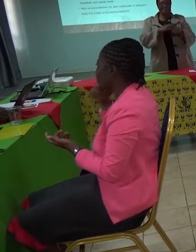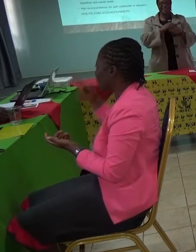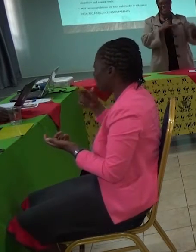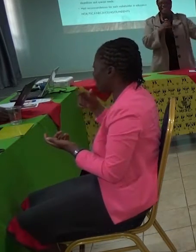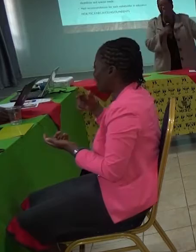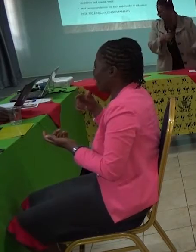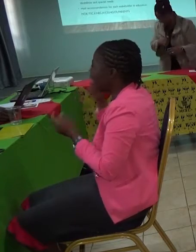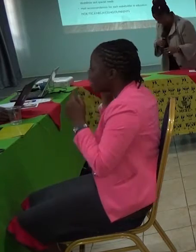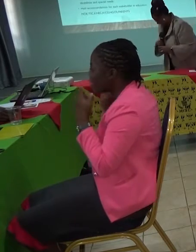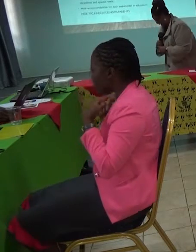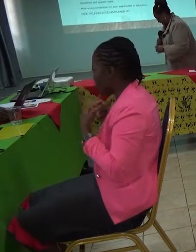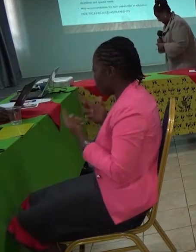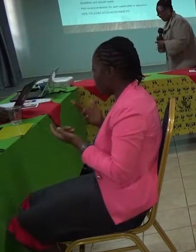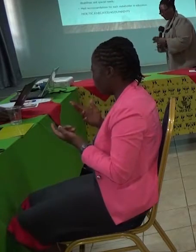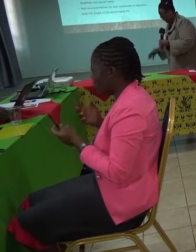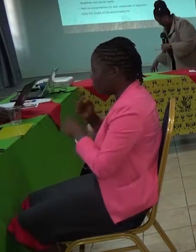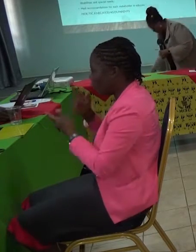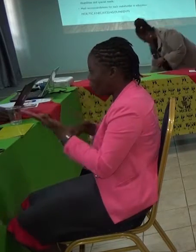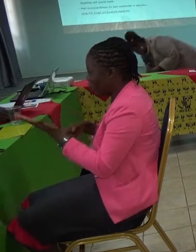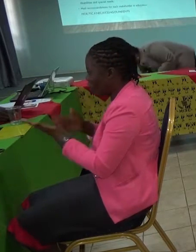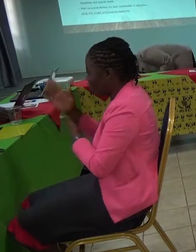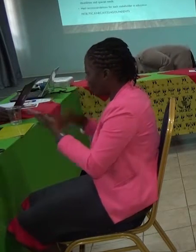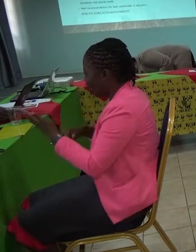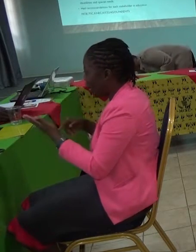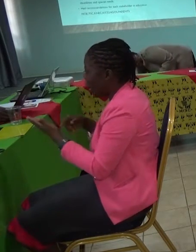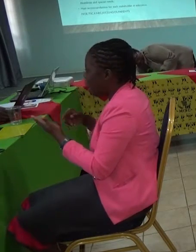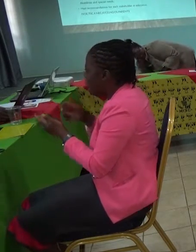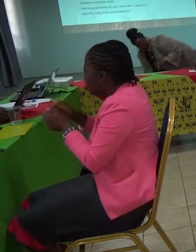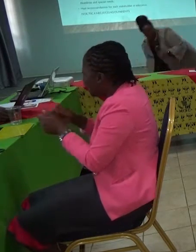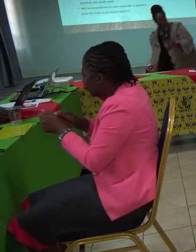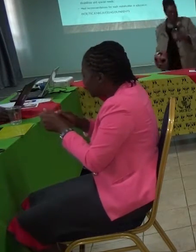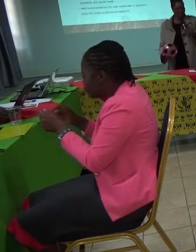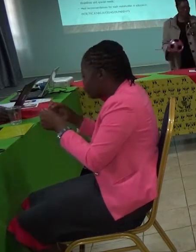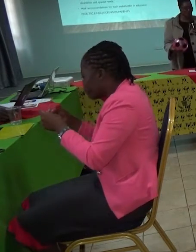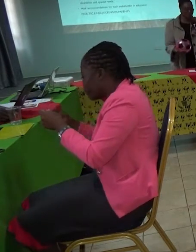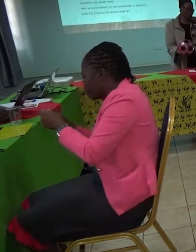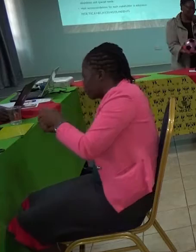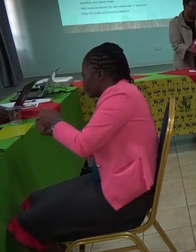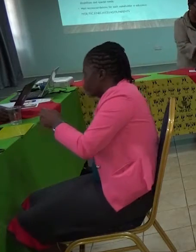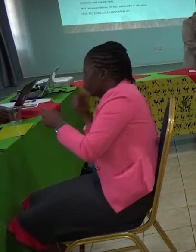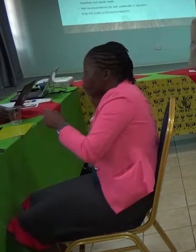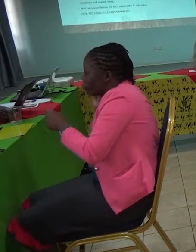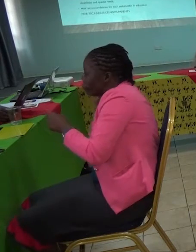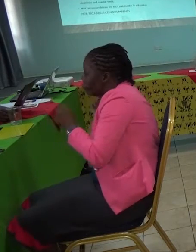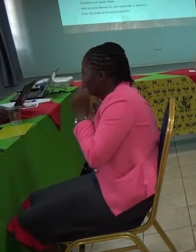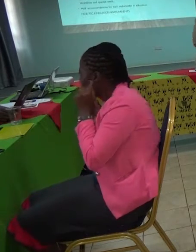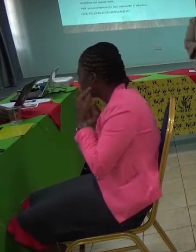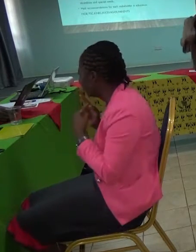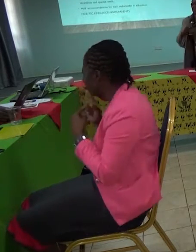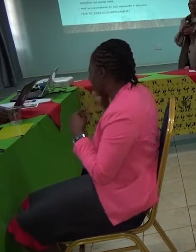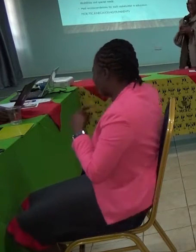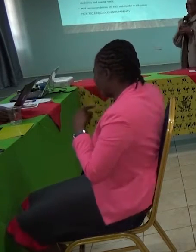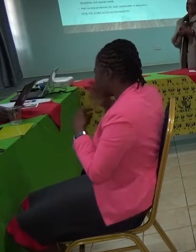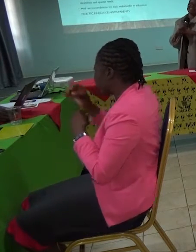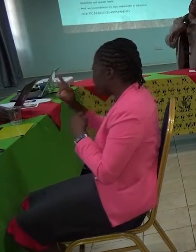Mtengeneza na mahindi. That is Frida for you. Frida have been thinking that you are part of the double orphan, single orphan category